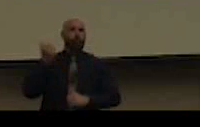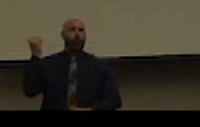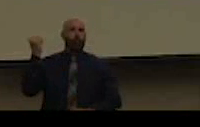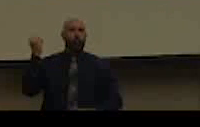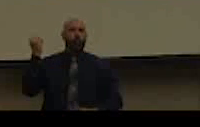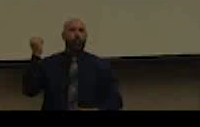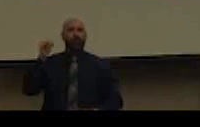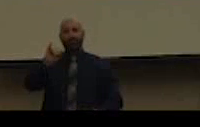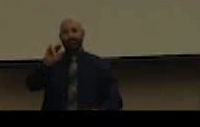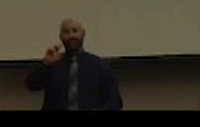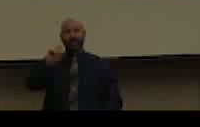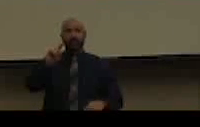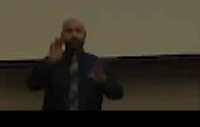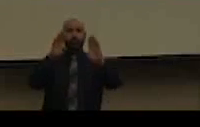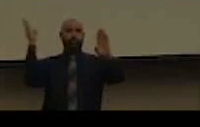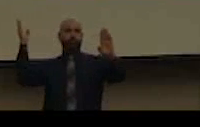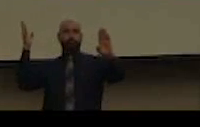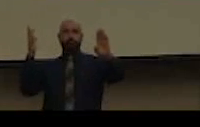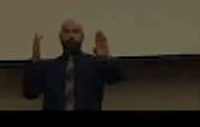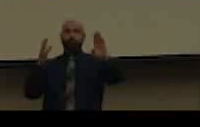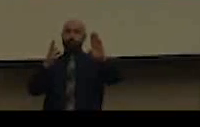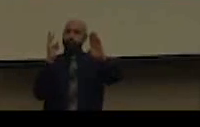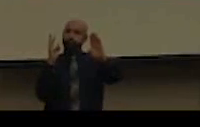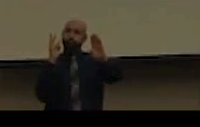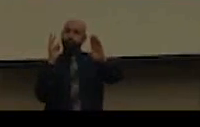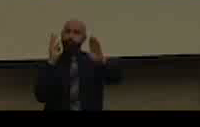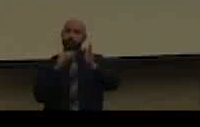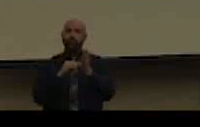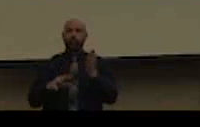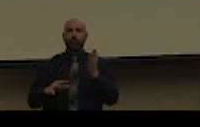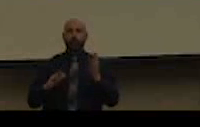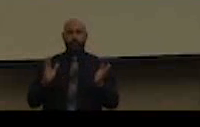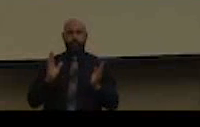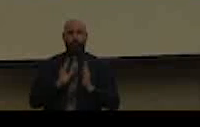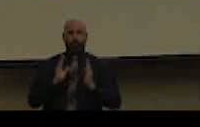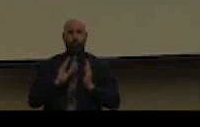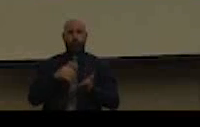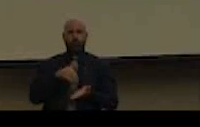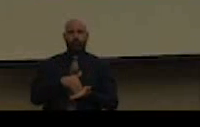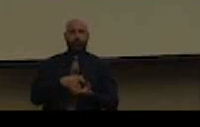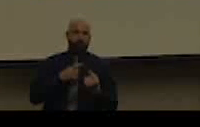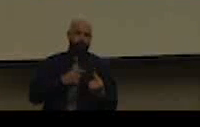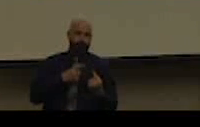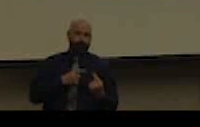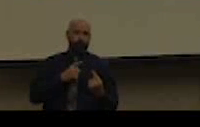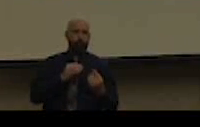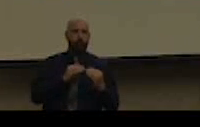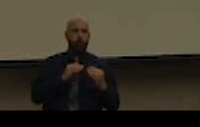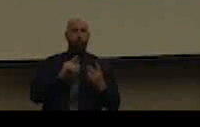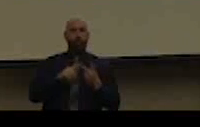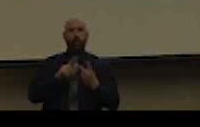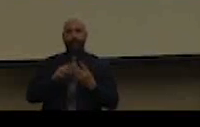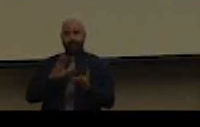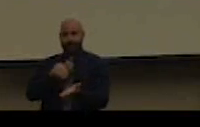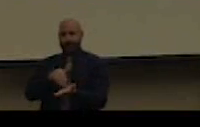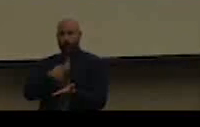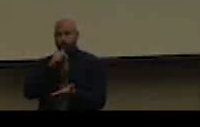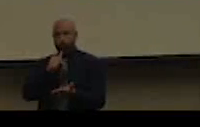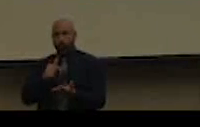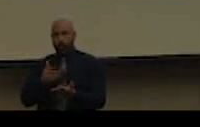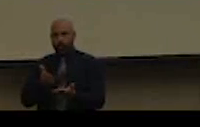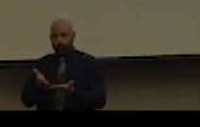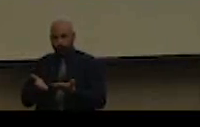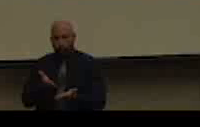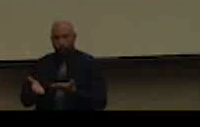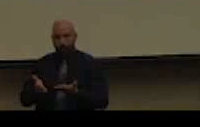Louise Stoney, small centers often struggle more. Centers that try to serve children at the youngest ages often struggle more. That puts real